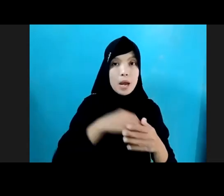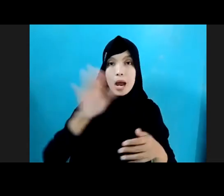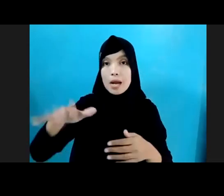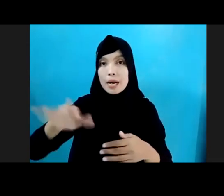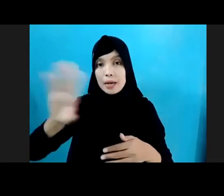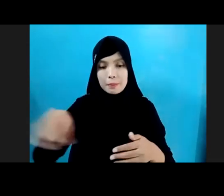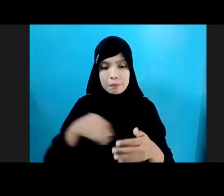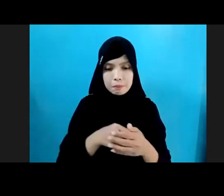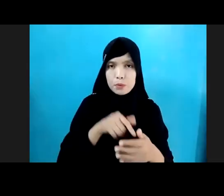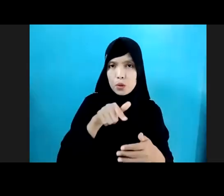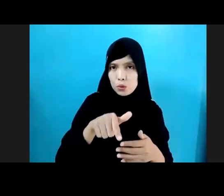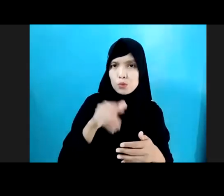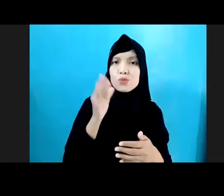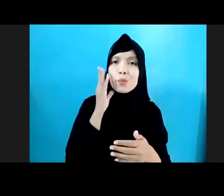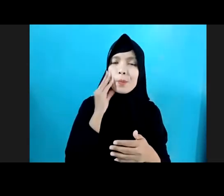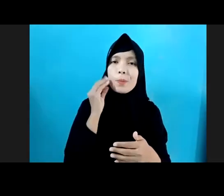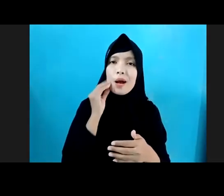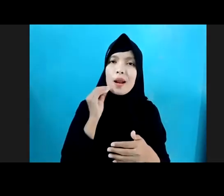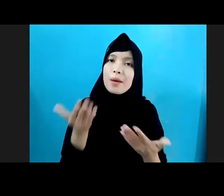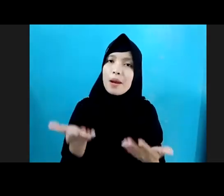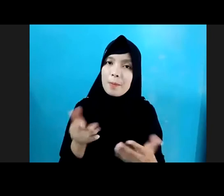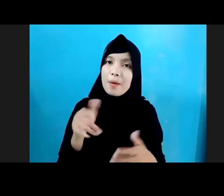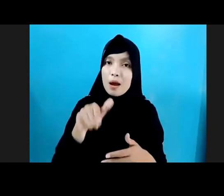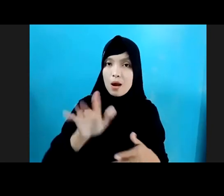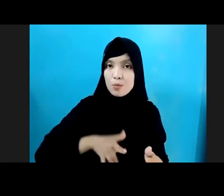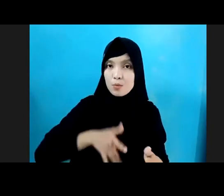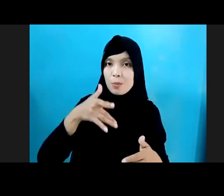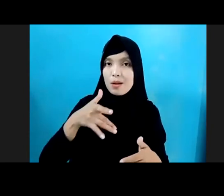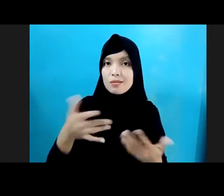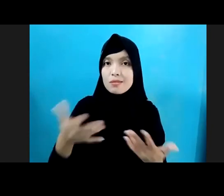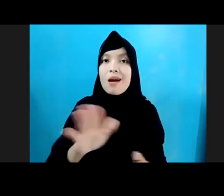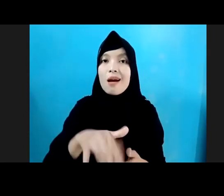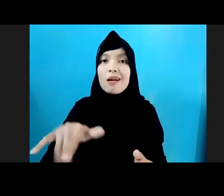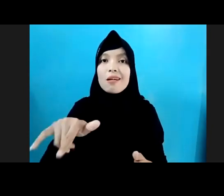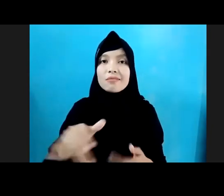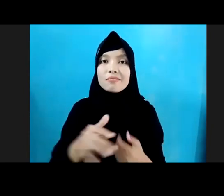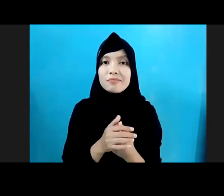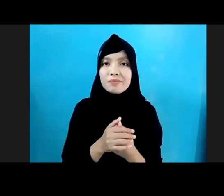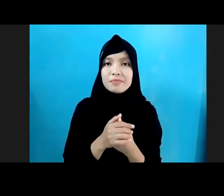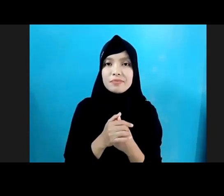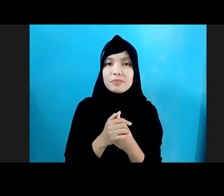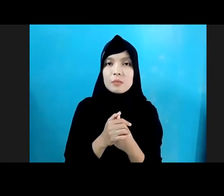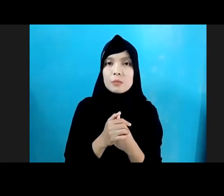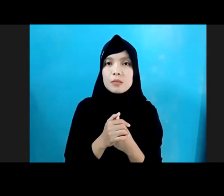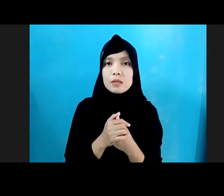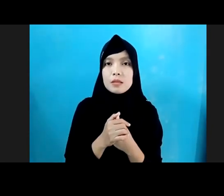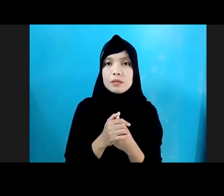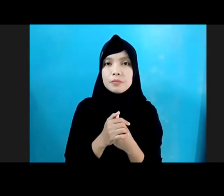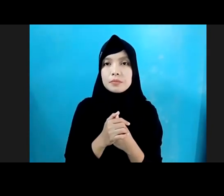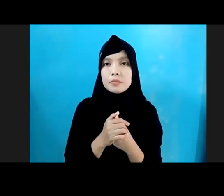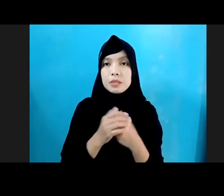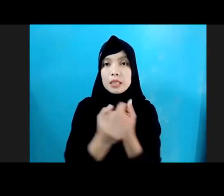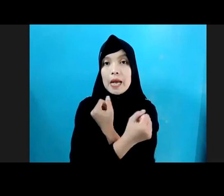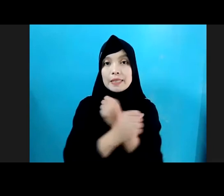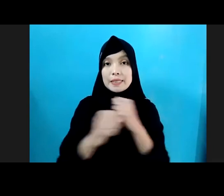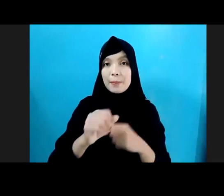To A Child Means Something Very Different Than It Does To Us Adults And What We Think Might